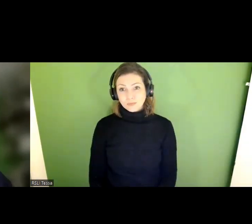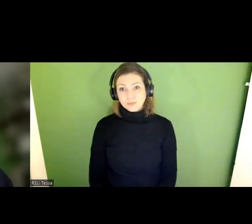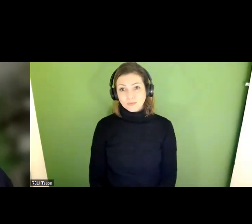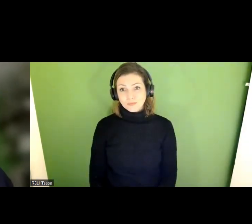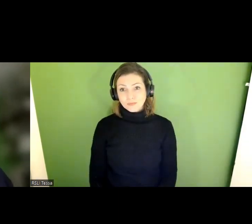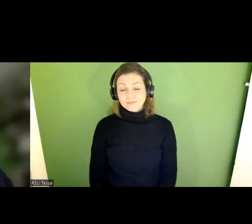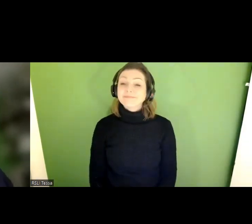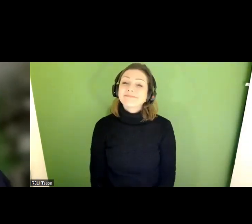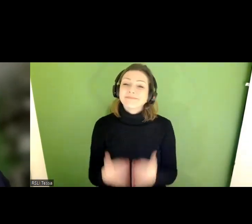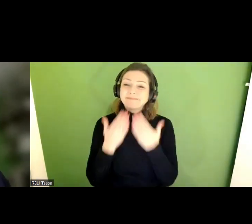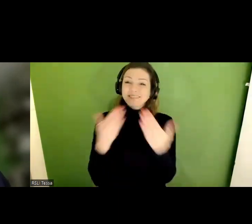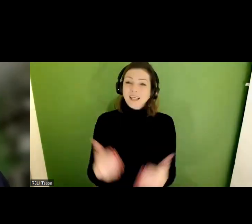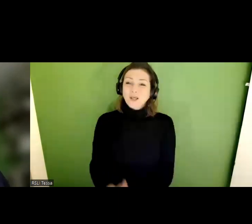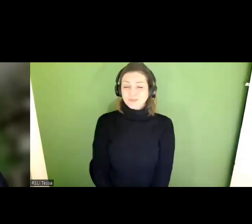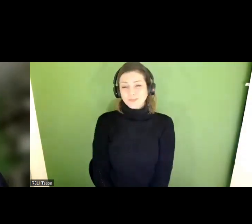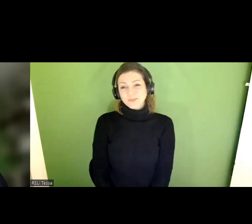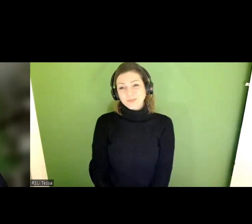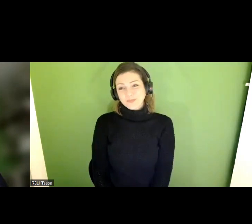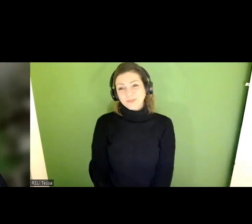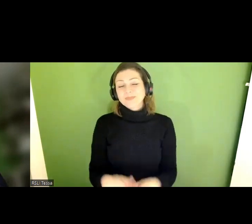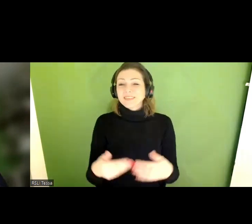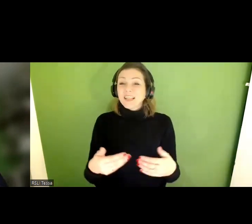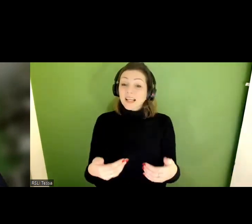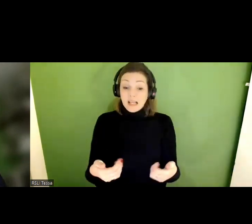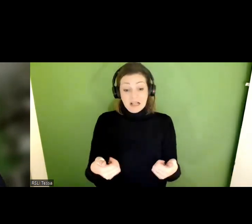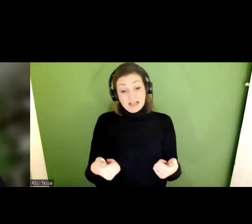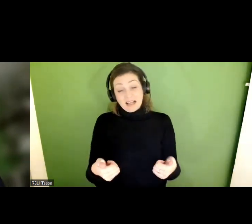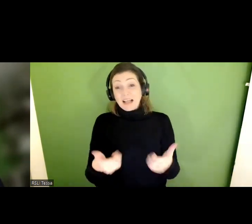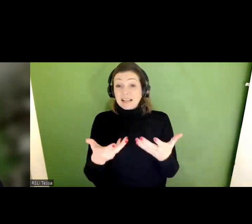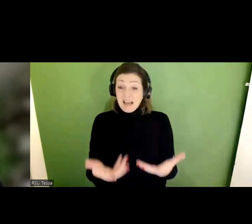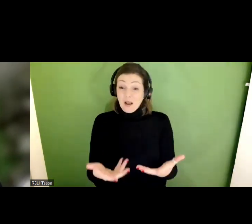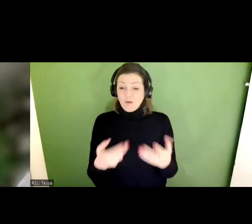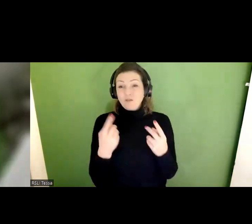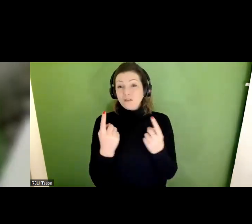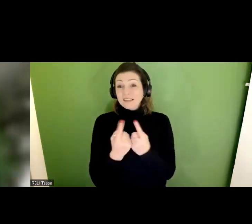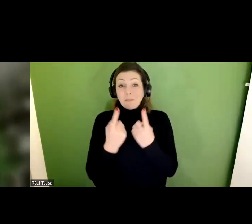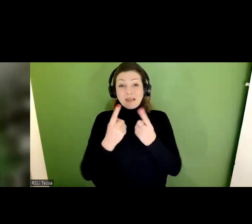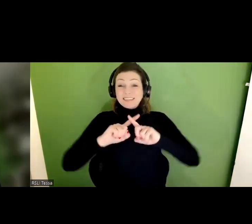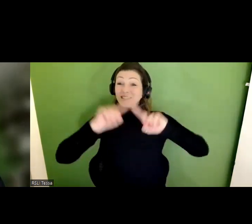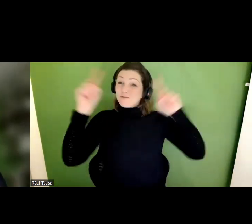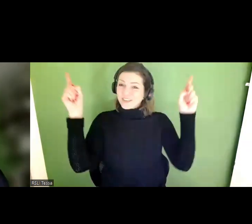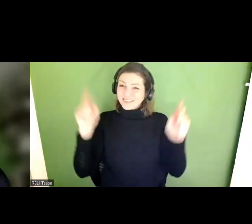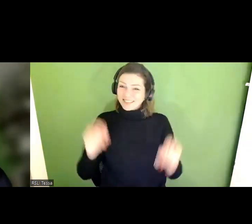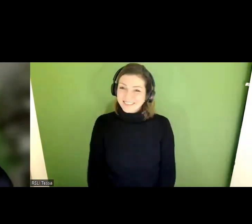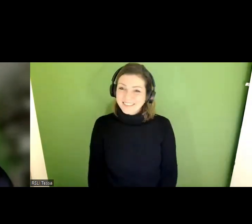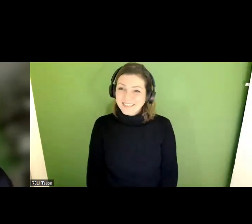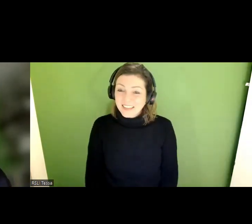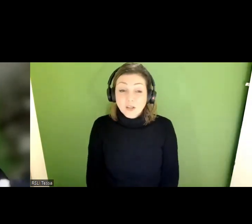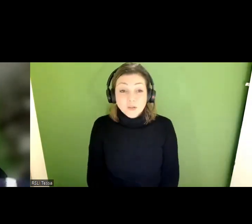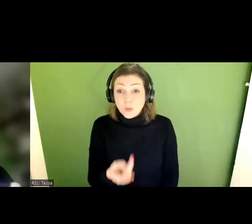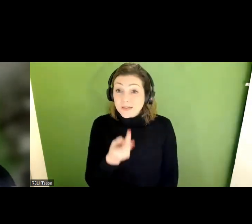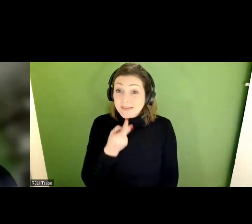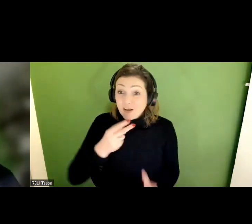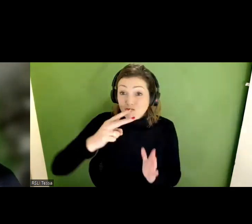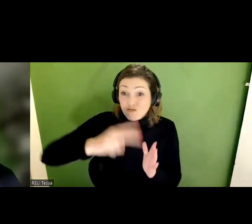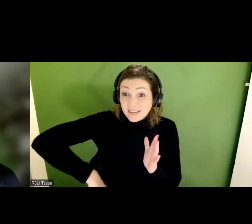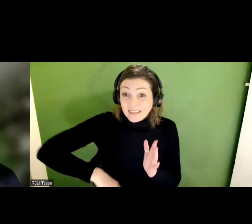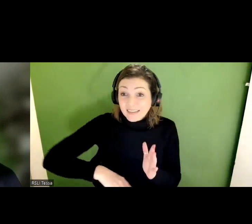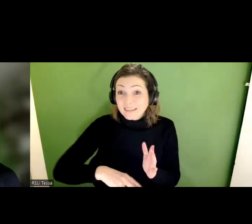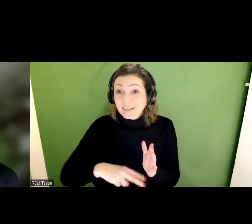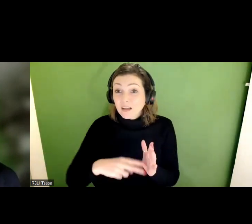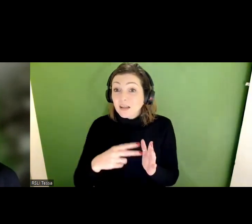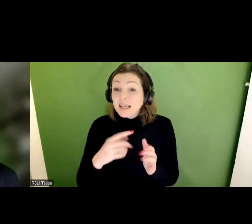Thank you. And as they say, now for something completely different. So we will take our second reading, which